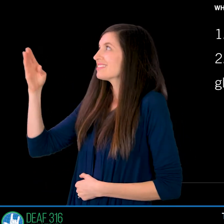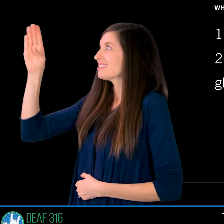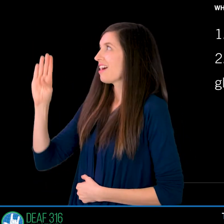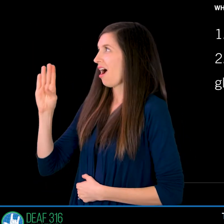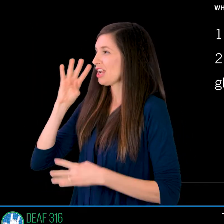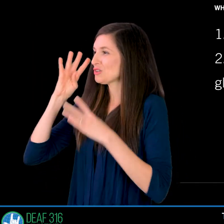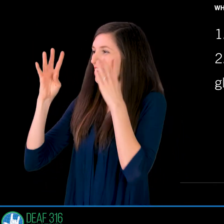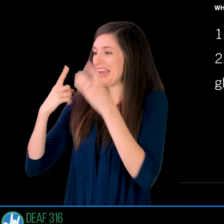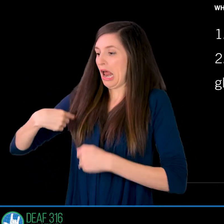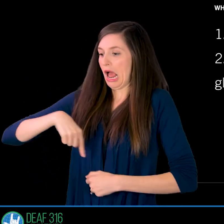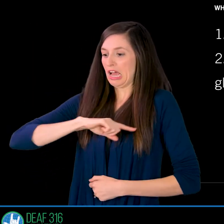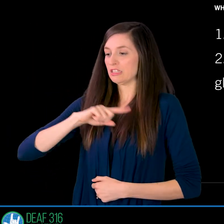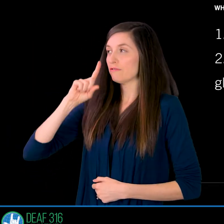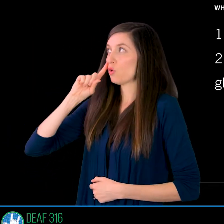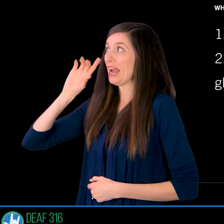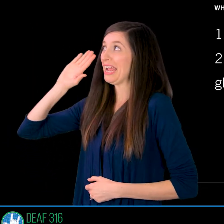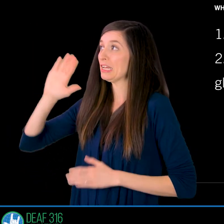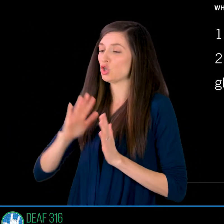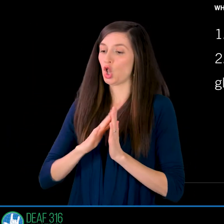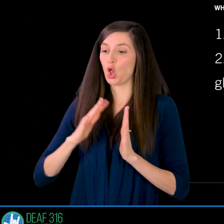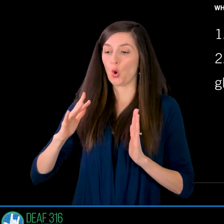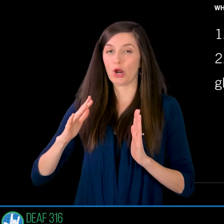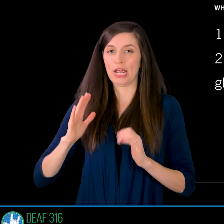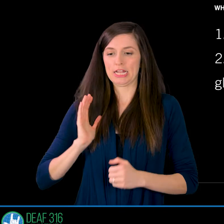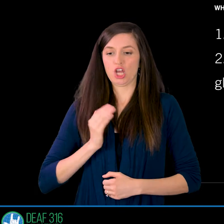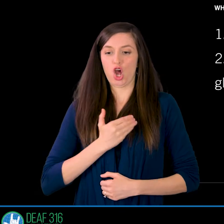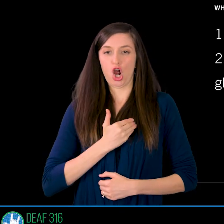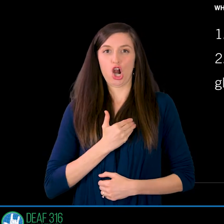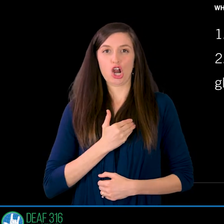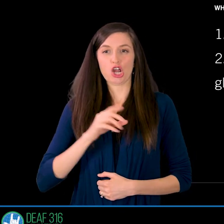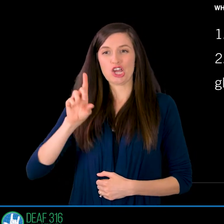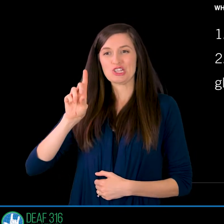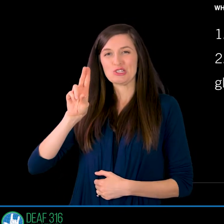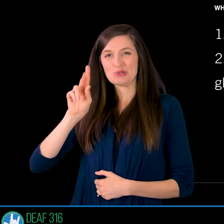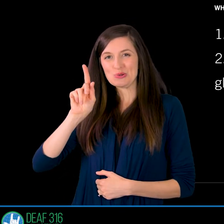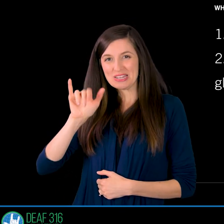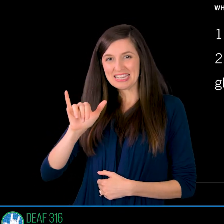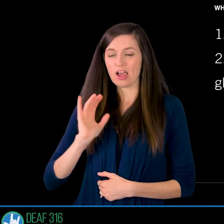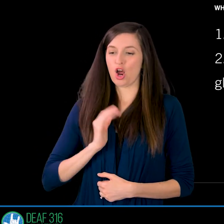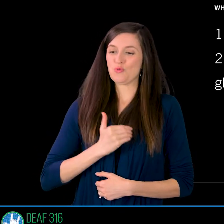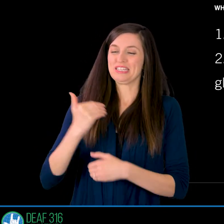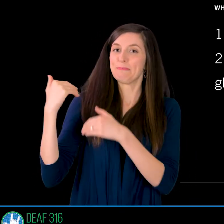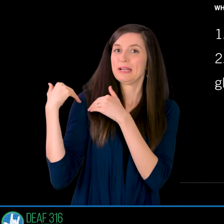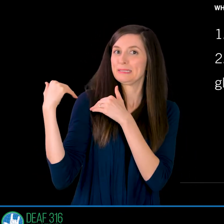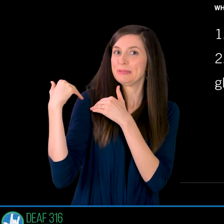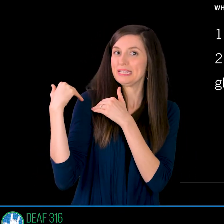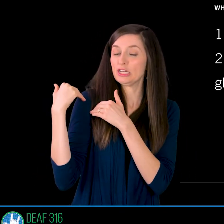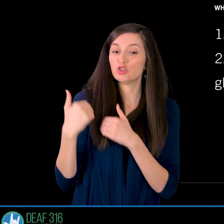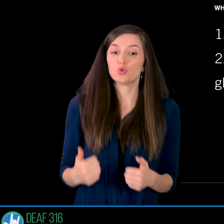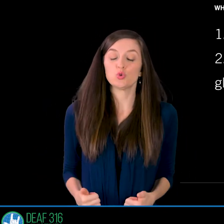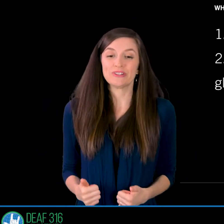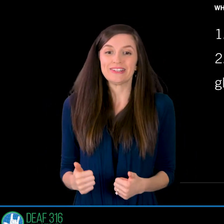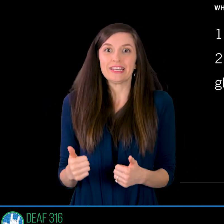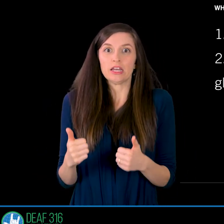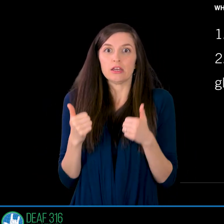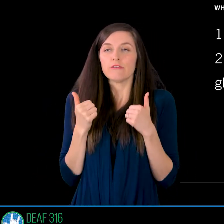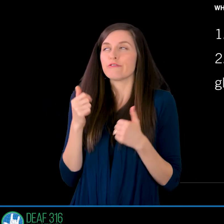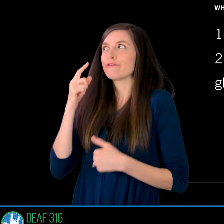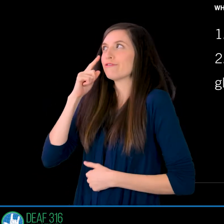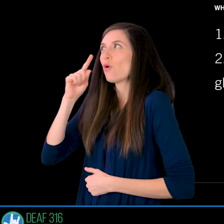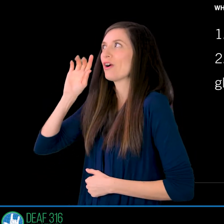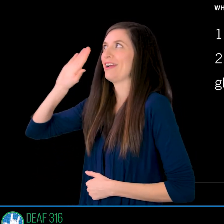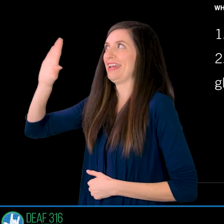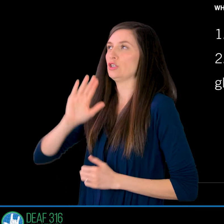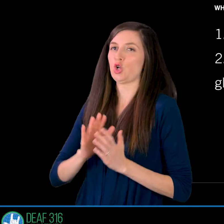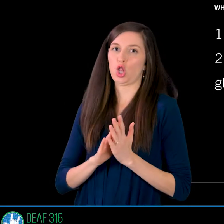because God created us for His glory, therefore, it is man's joyful duty to live for the